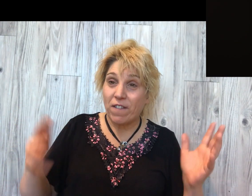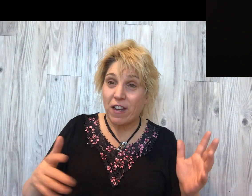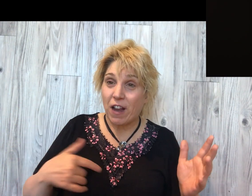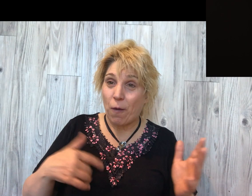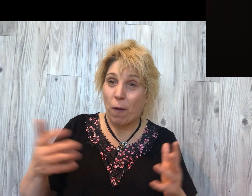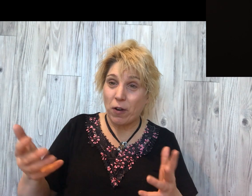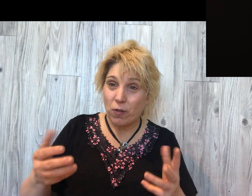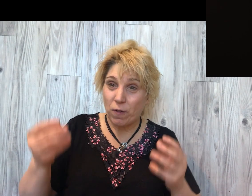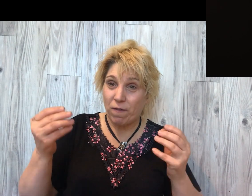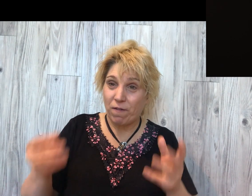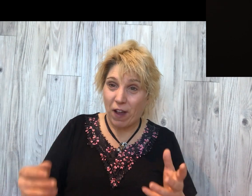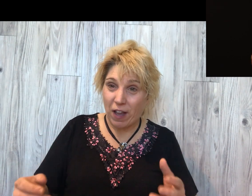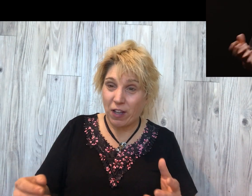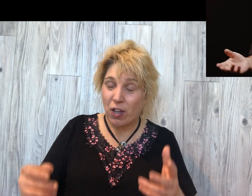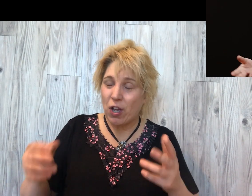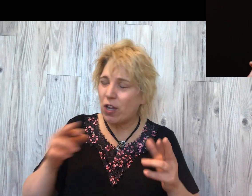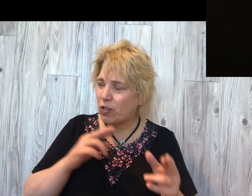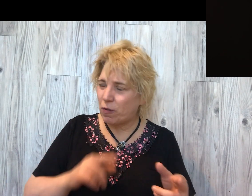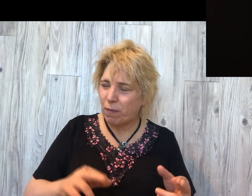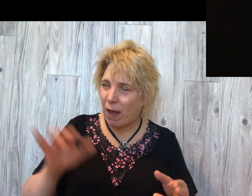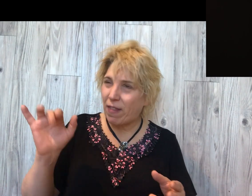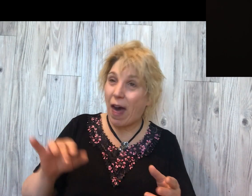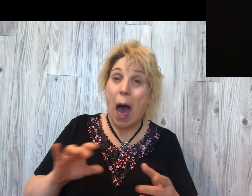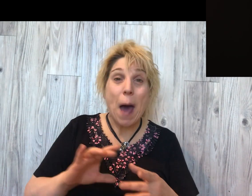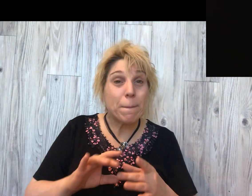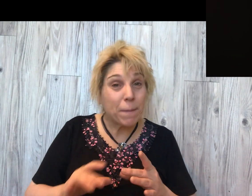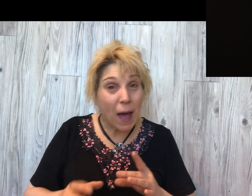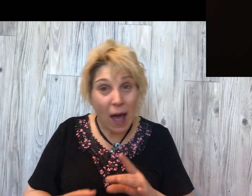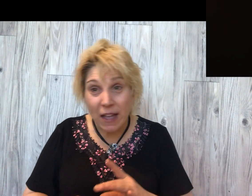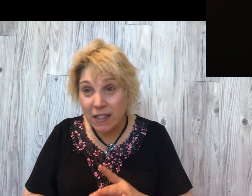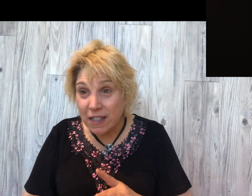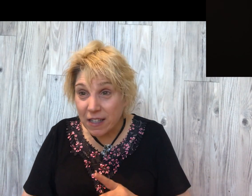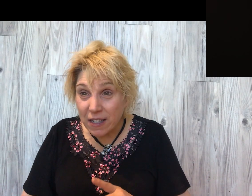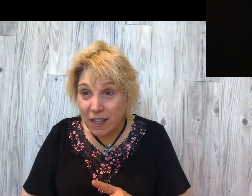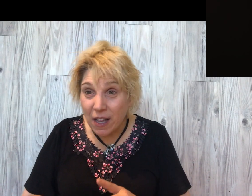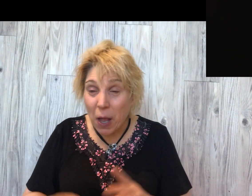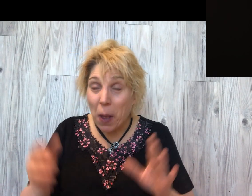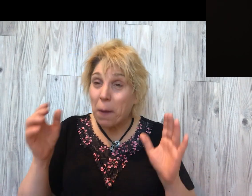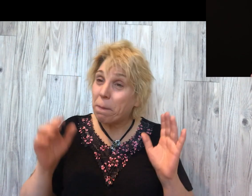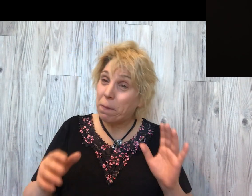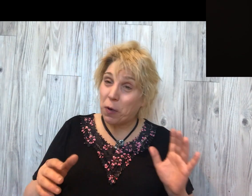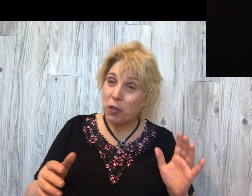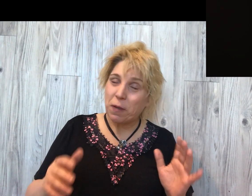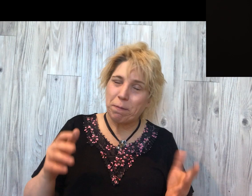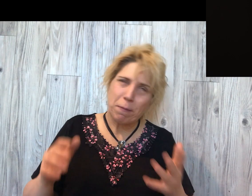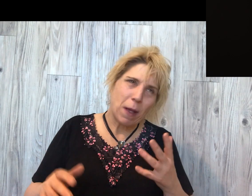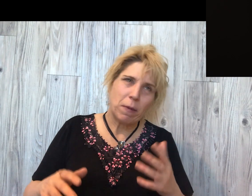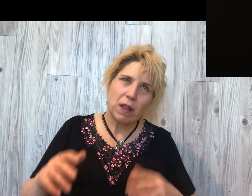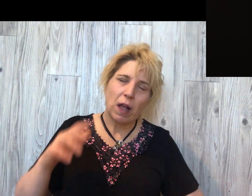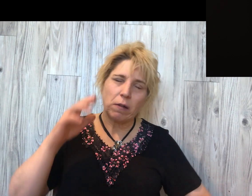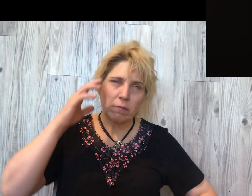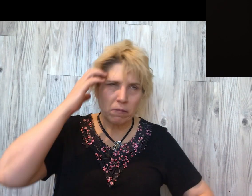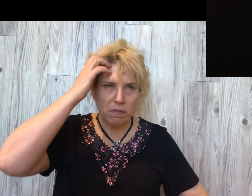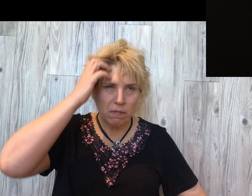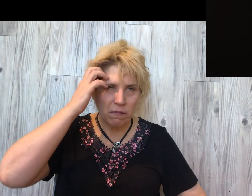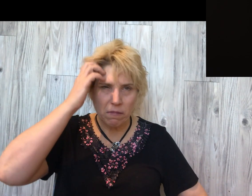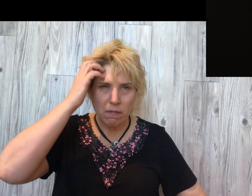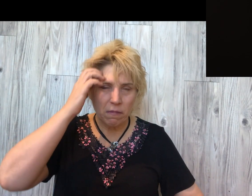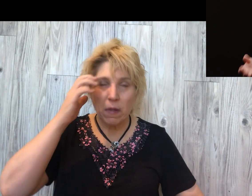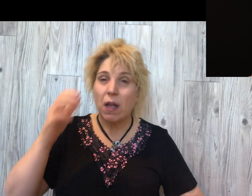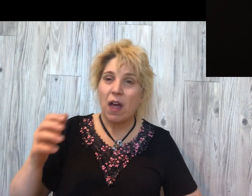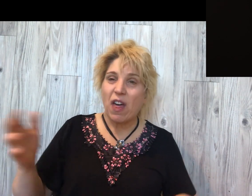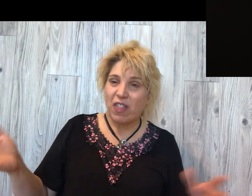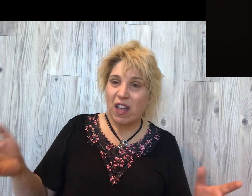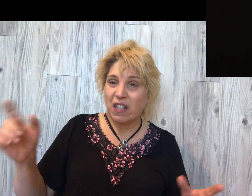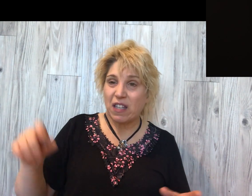you to respond to this message, either as a person who maybe has some self-righteous stuff going on that